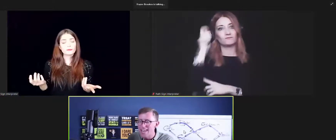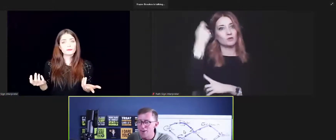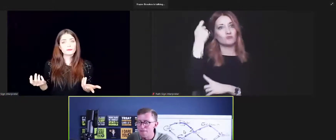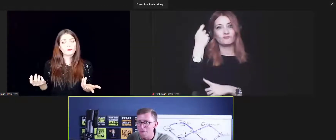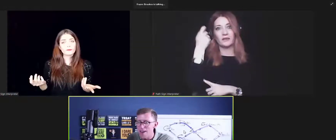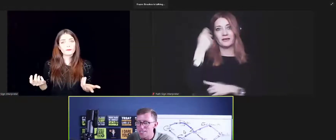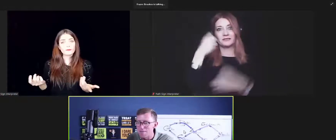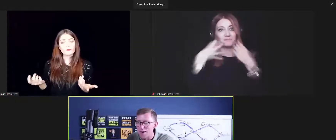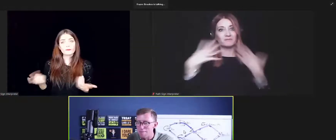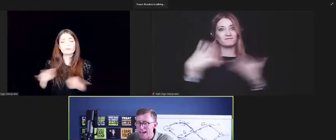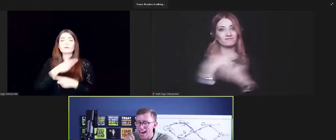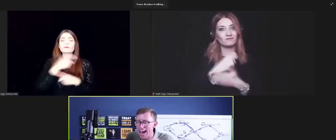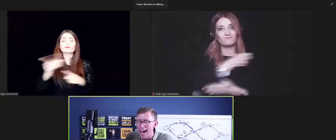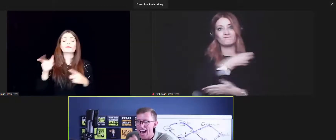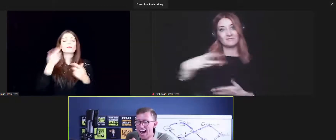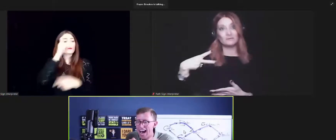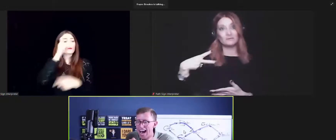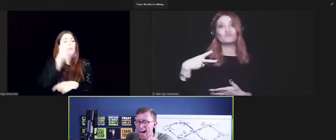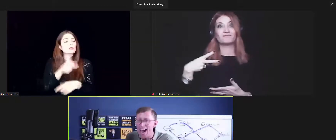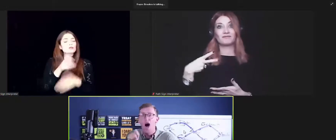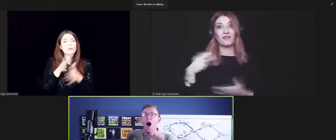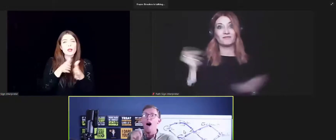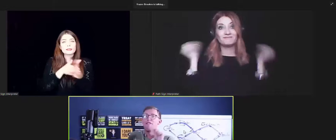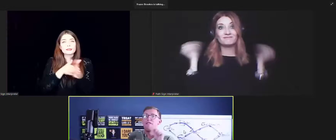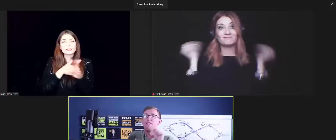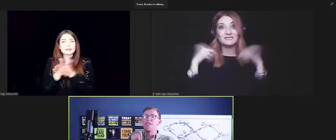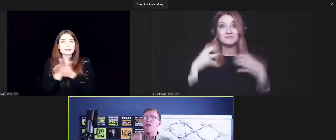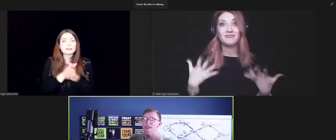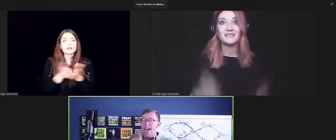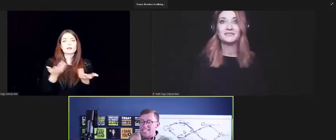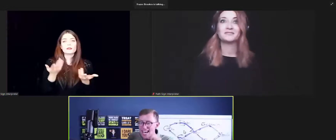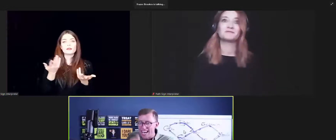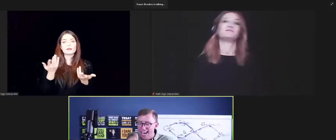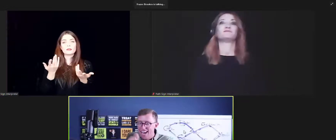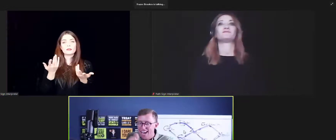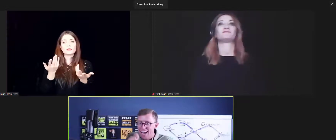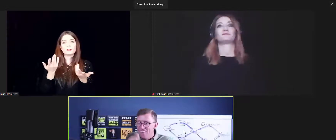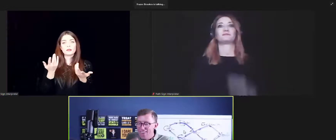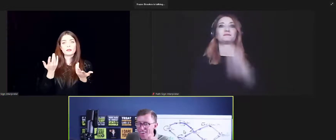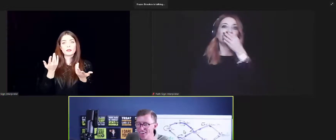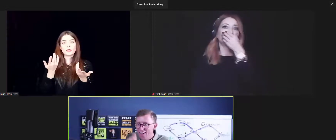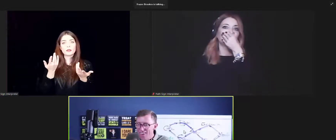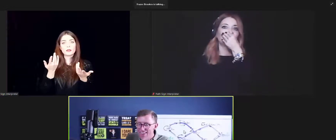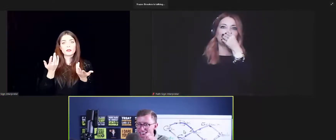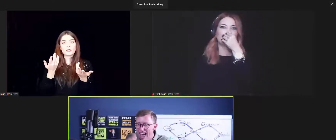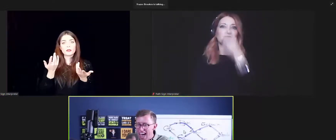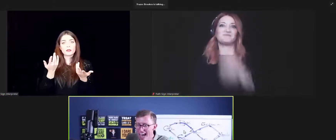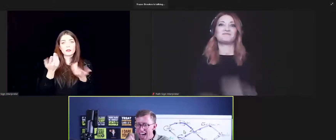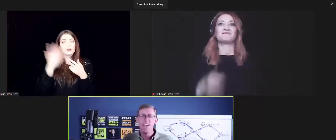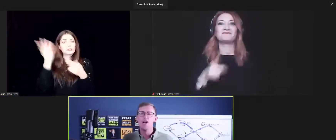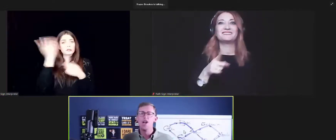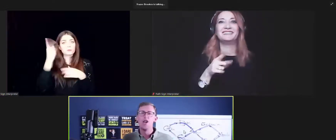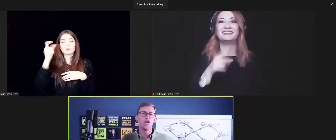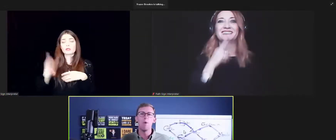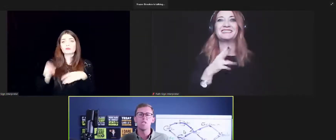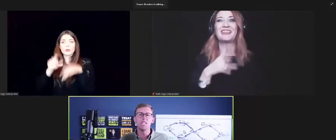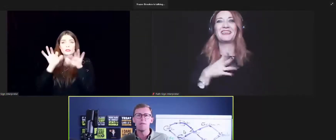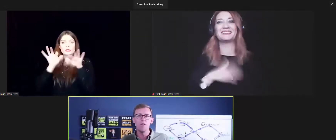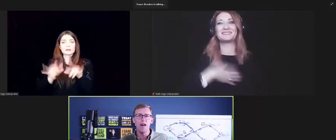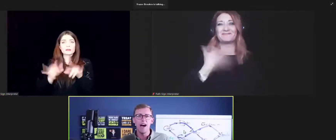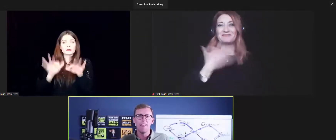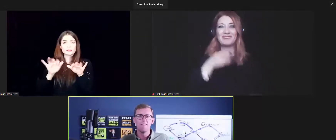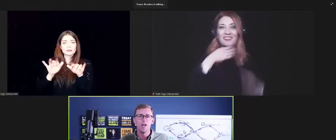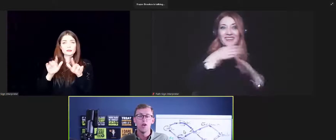on Frazer for a bit. Half an hour of hating. Woohoo! Yeah. No, you won't see them do